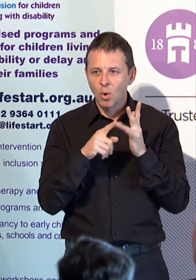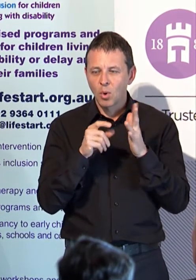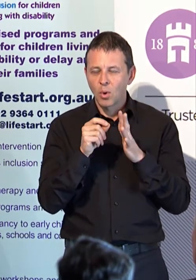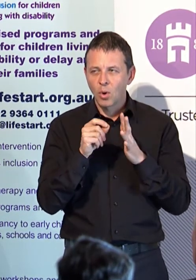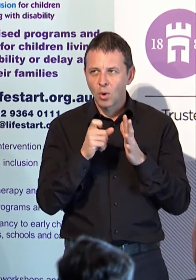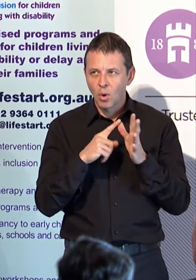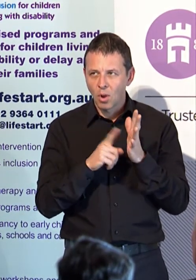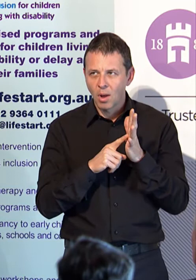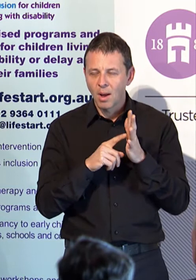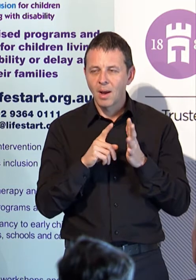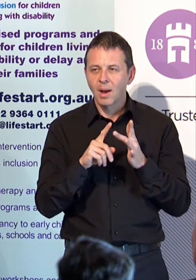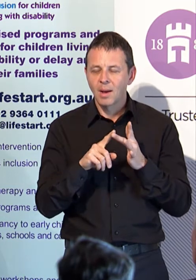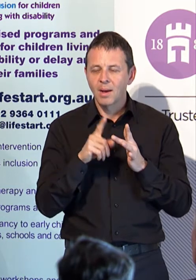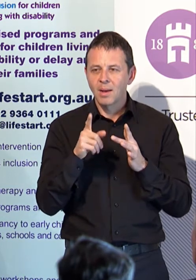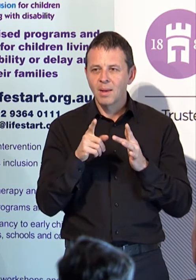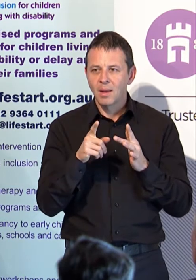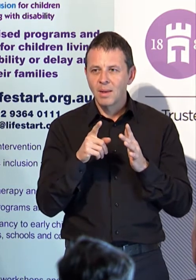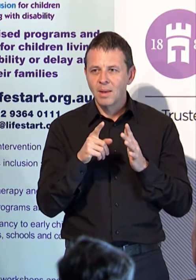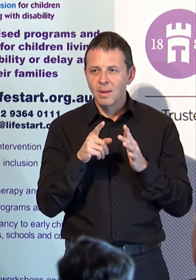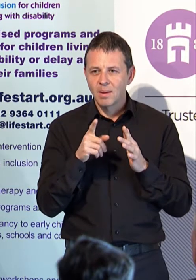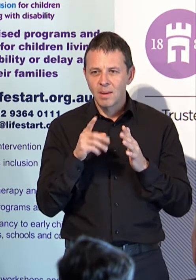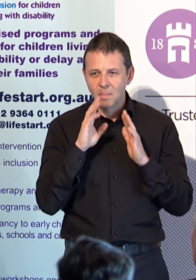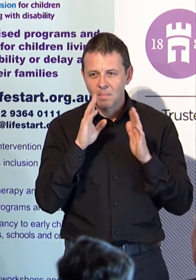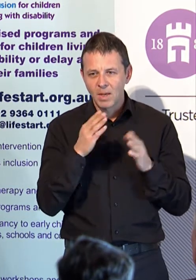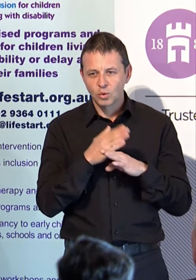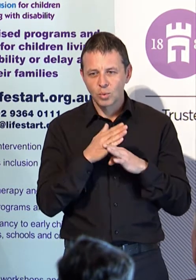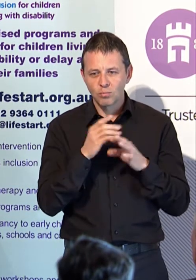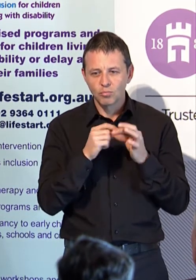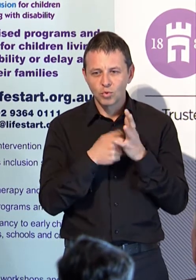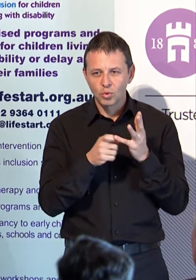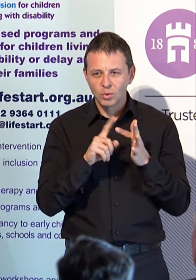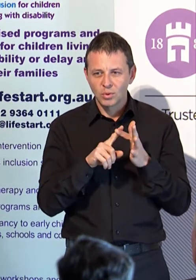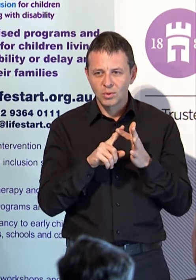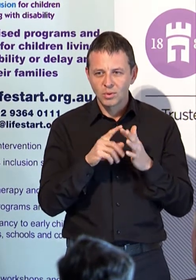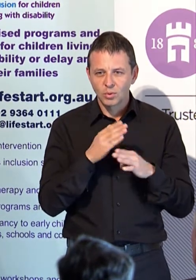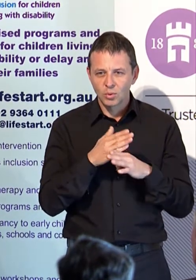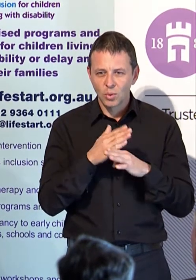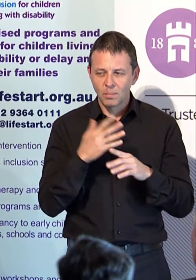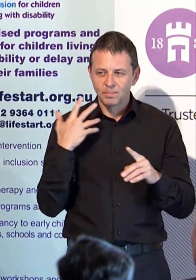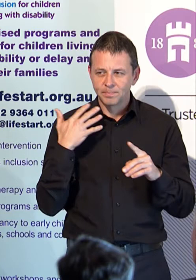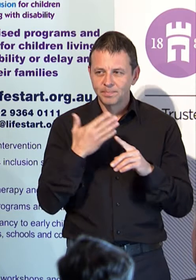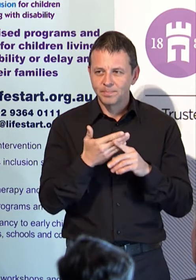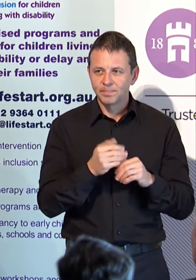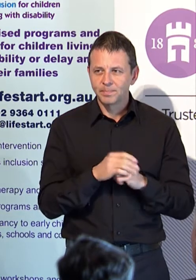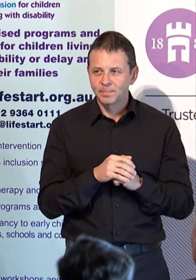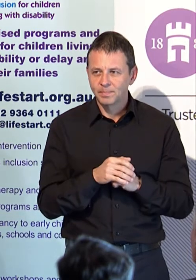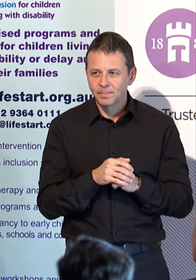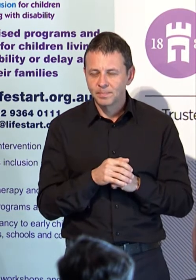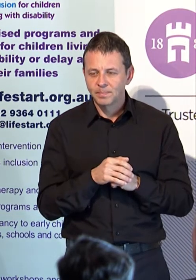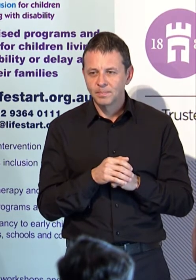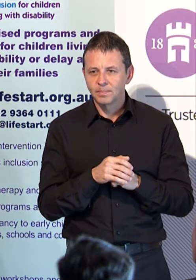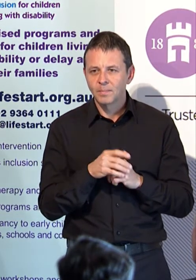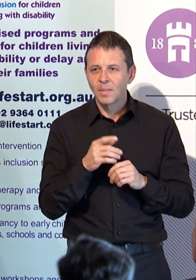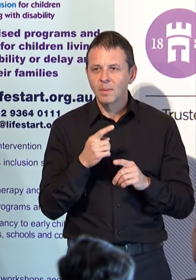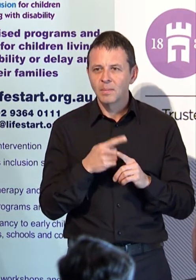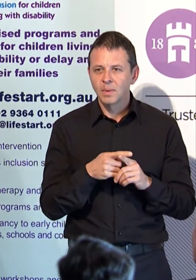NDIS. What an amazing job Bruce has done this last several years. And